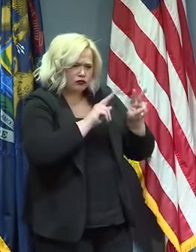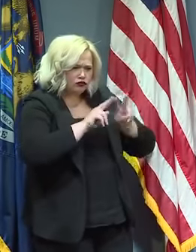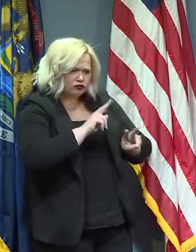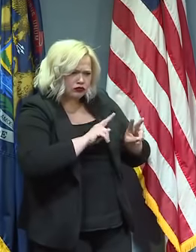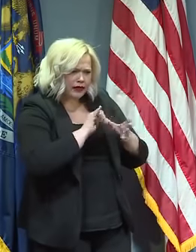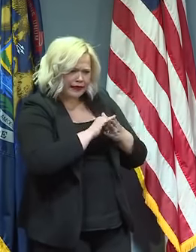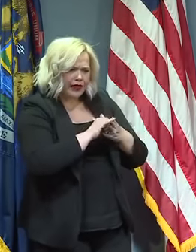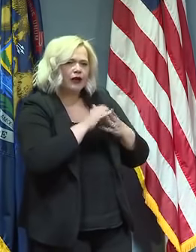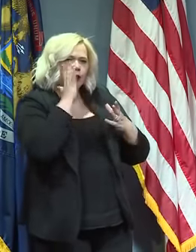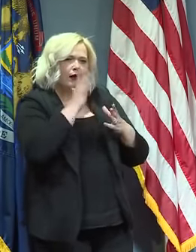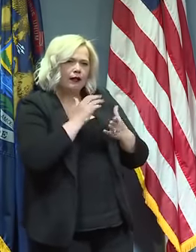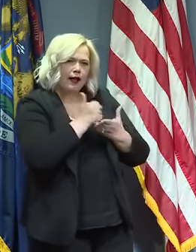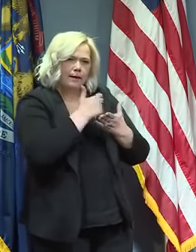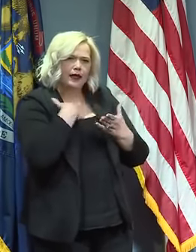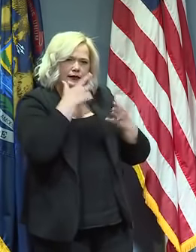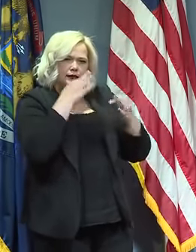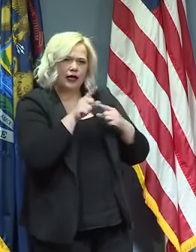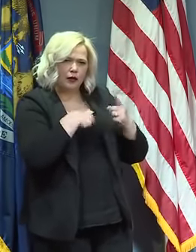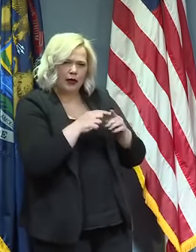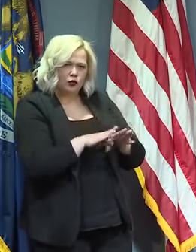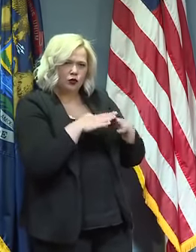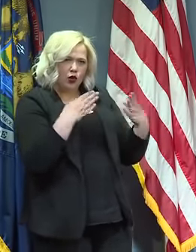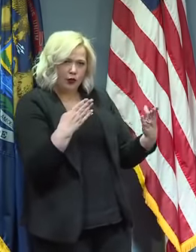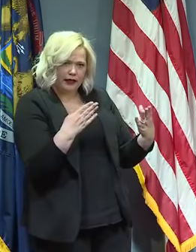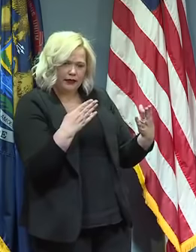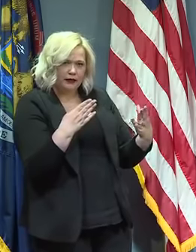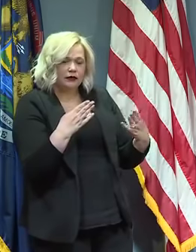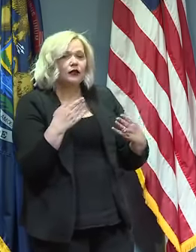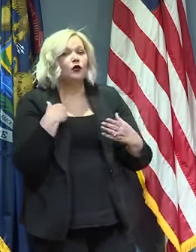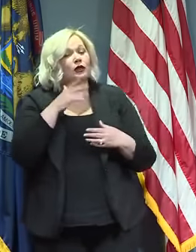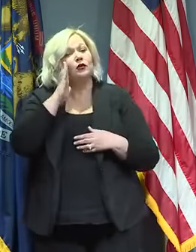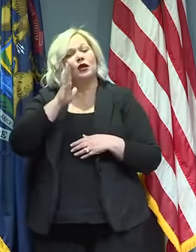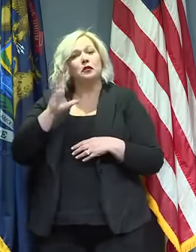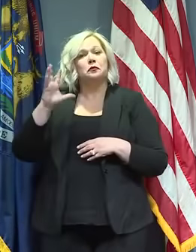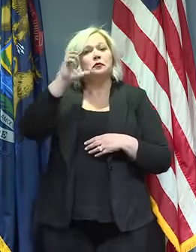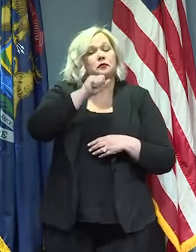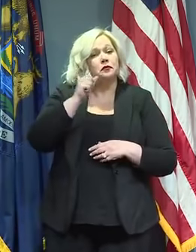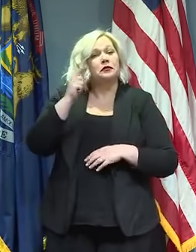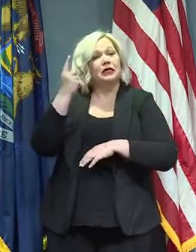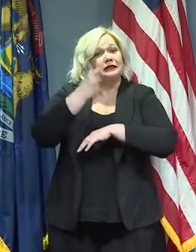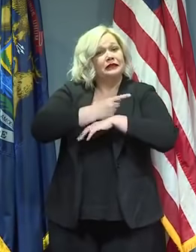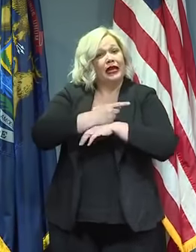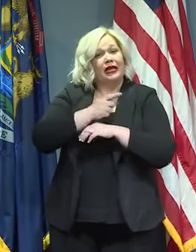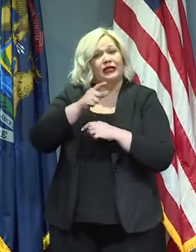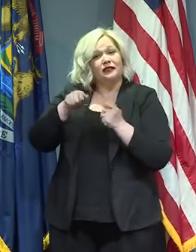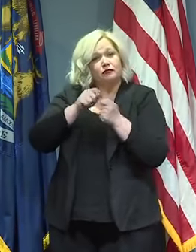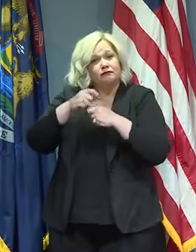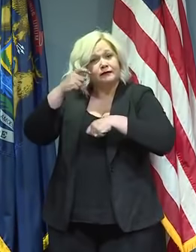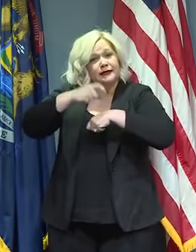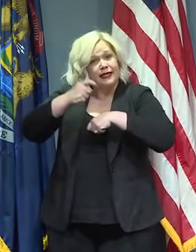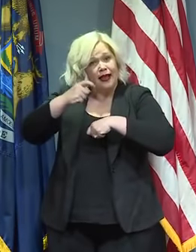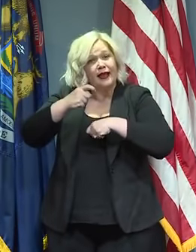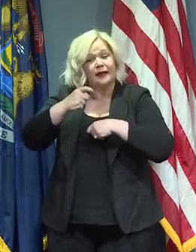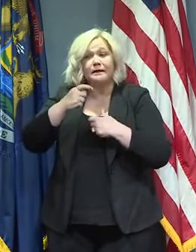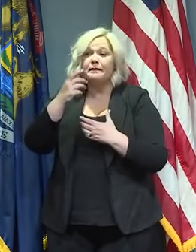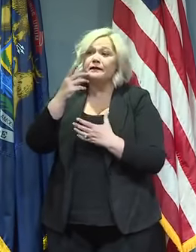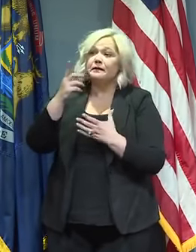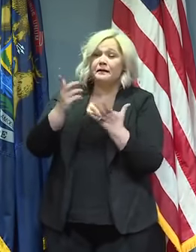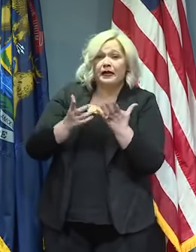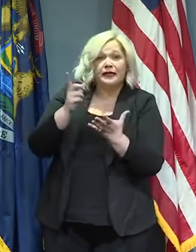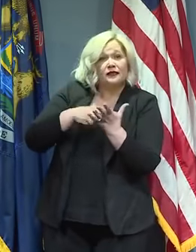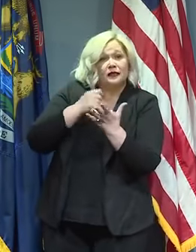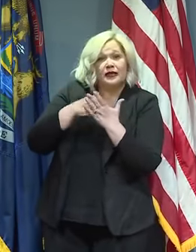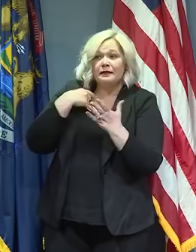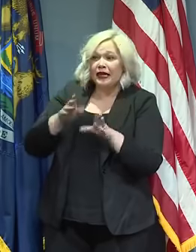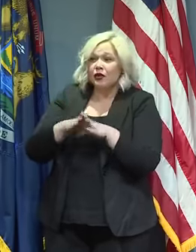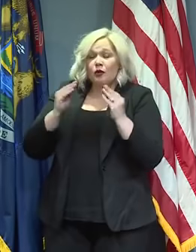fast timeline here. As we set dates, we will continue to keep you informed. There may be instances where we can move faster. There may be instances where we